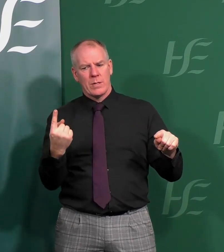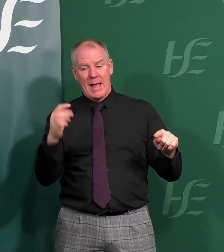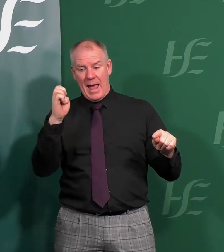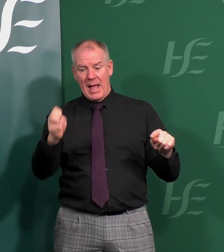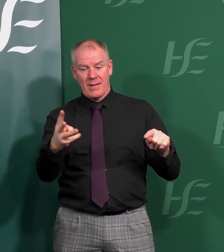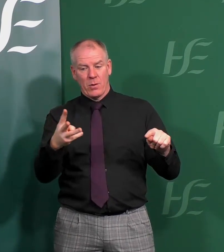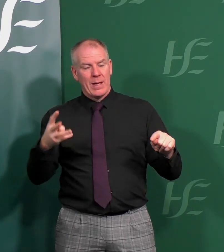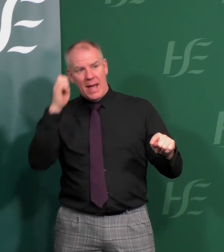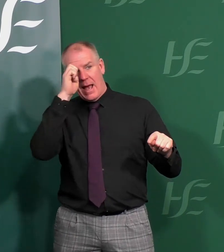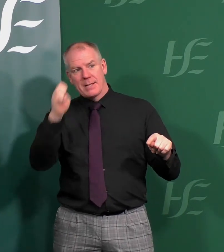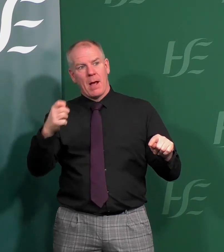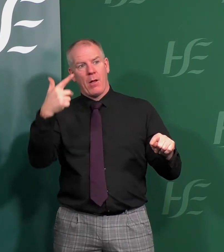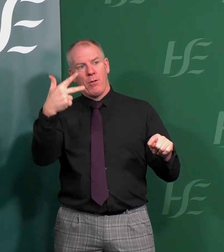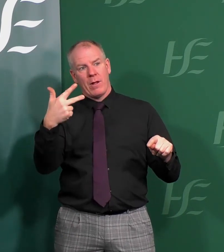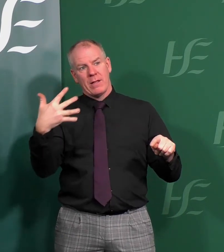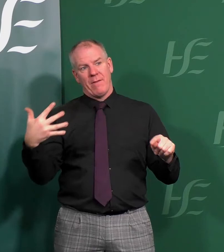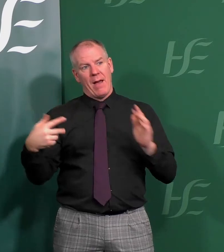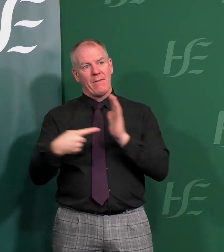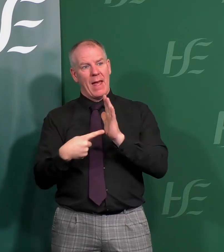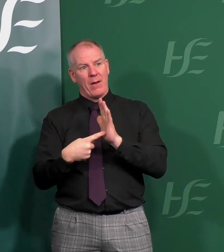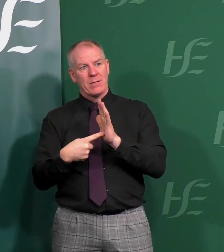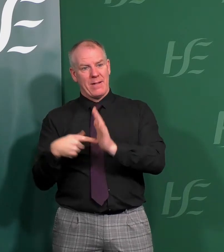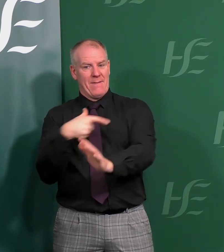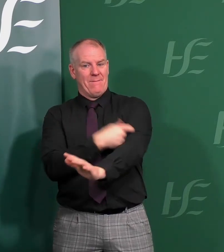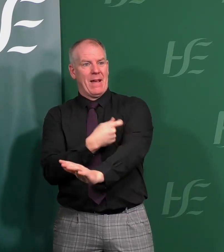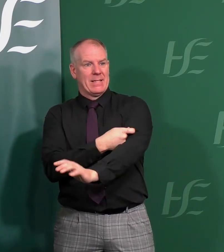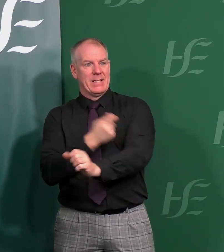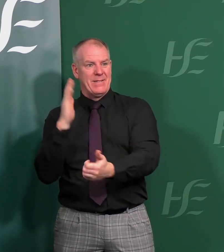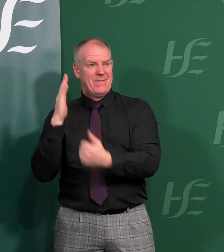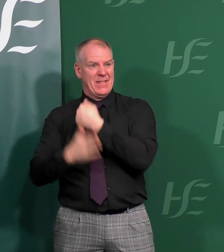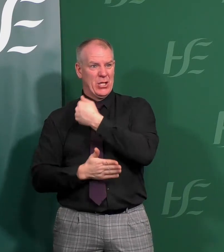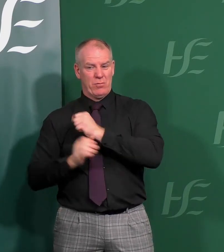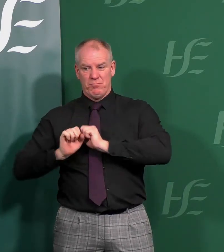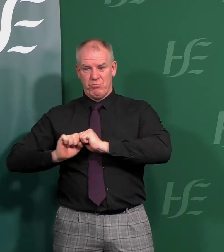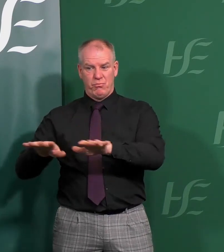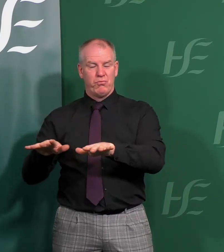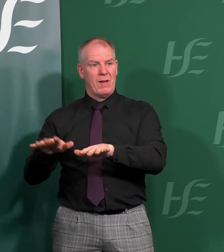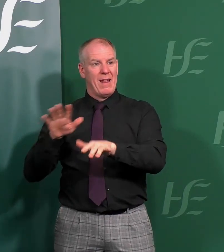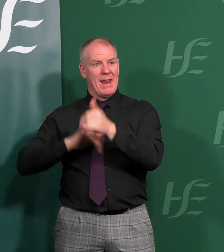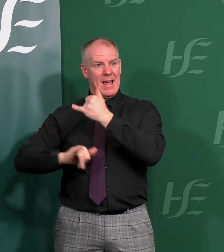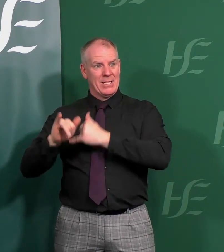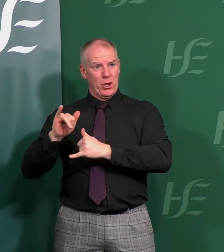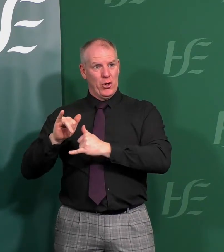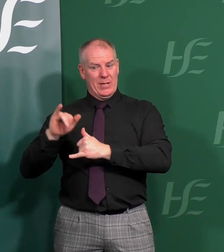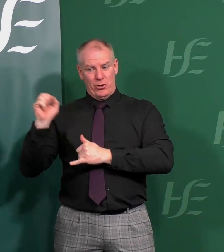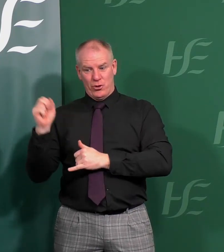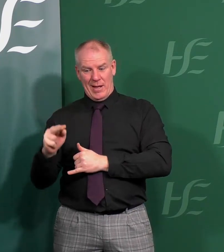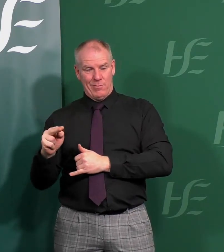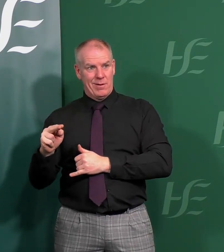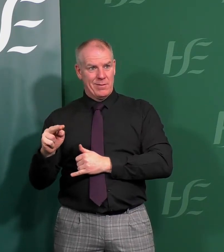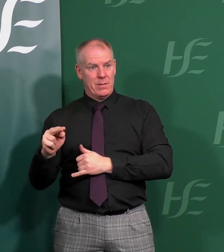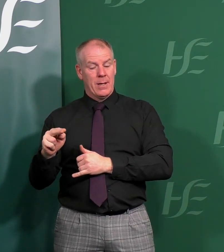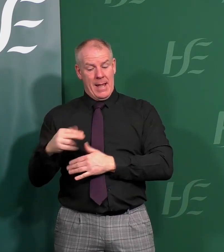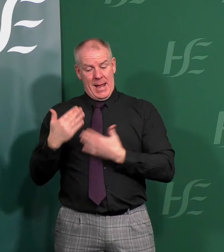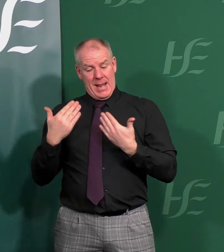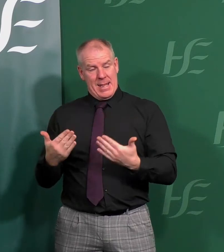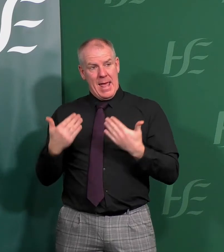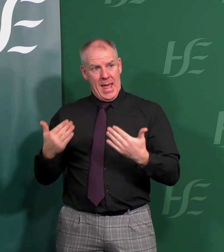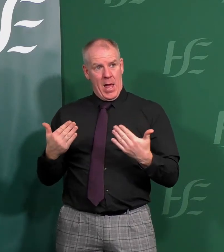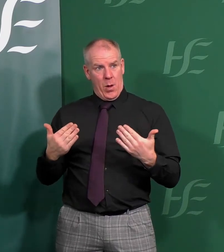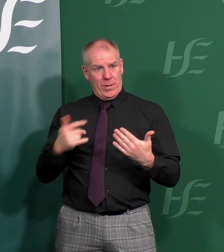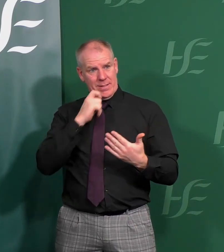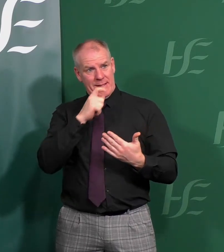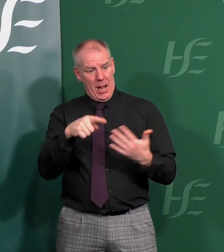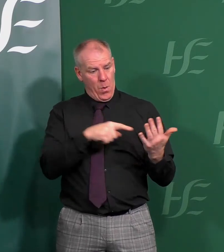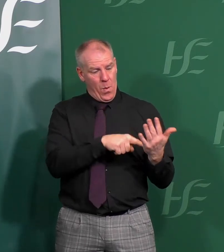week 35,000 vaccines administered, completed by the end of this week. Today, as we stand here